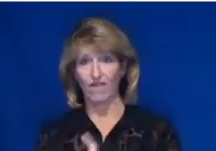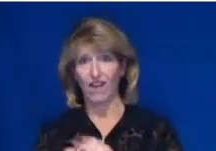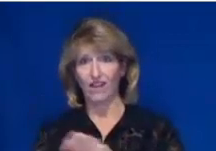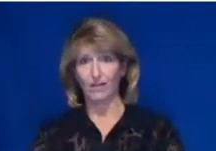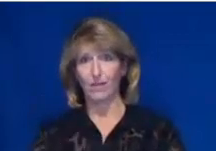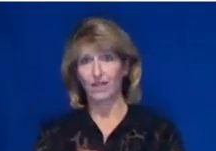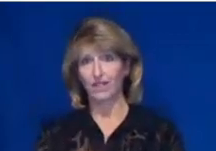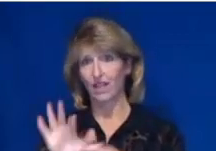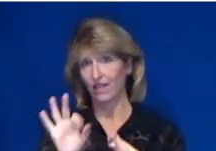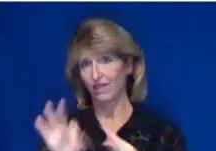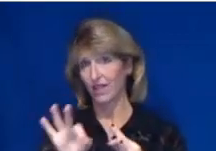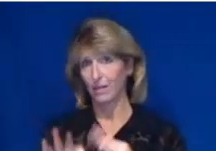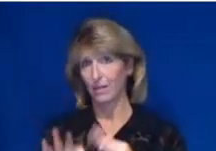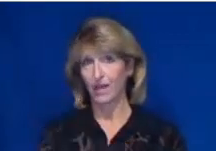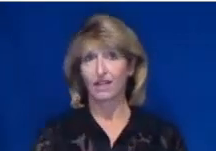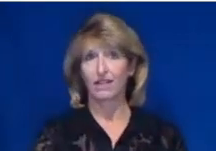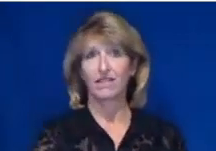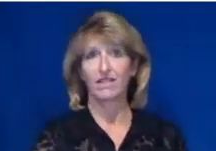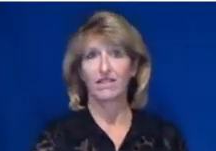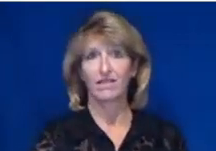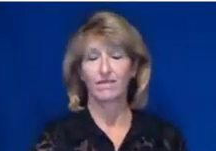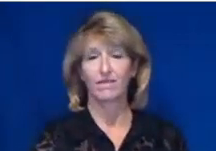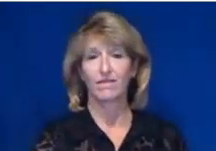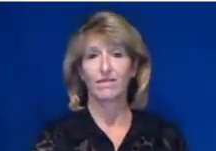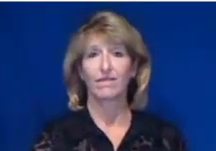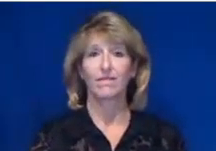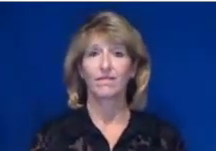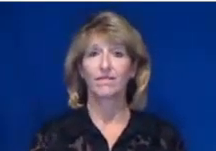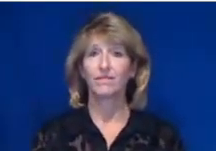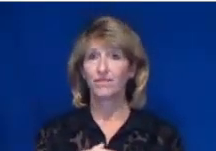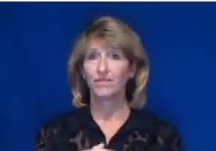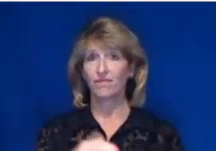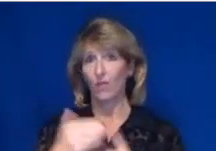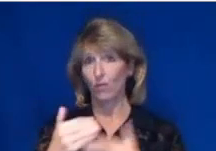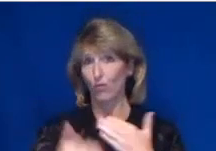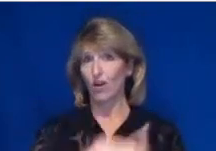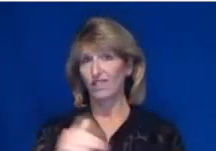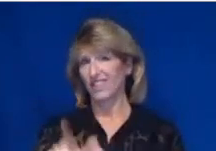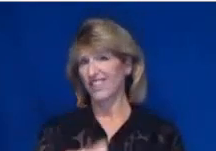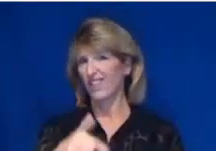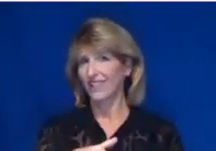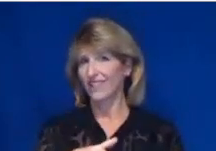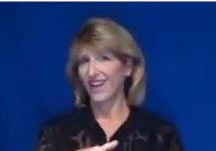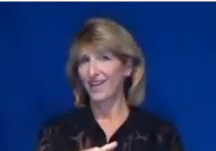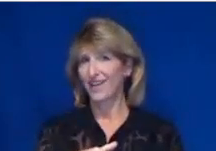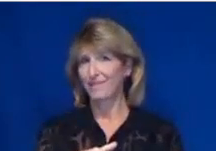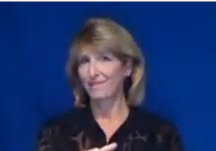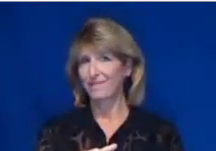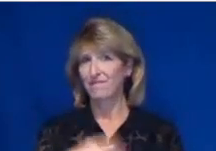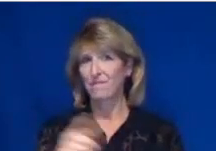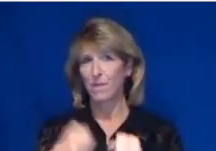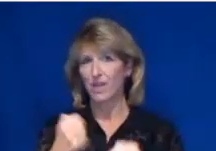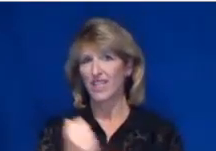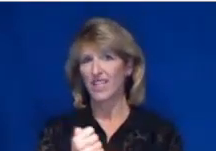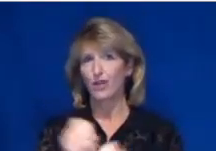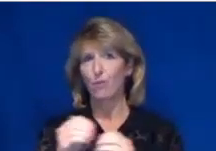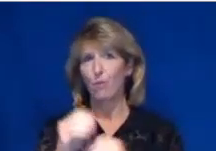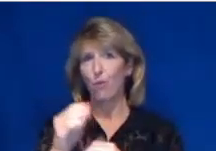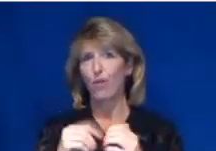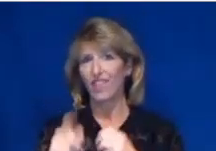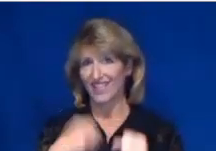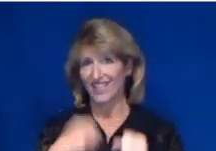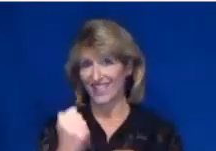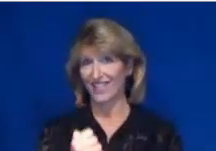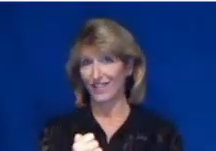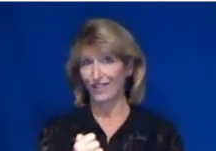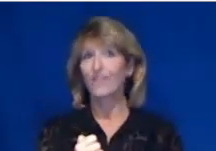asked people to write an English translation to check for cross-translation to make sure that everything was correct, and we asked for